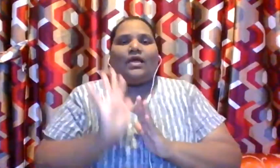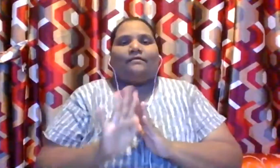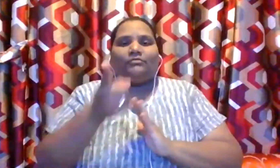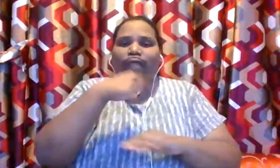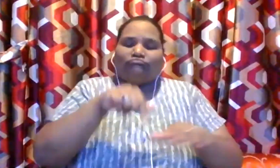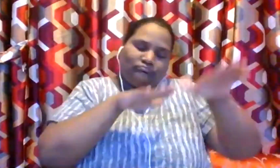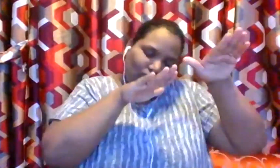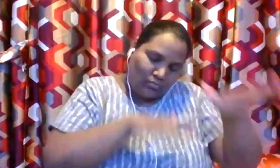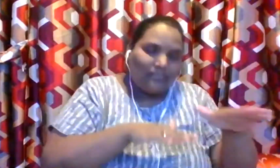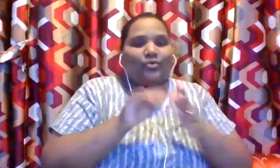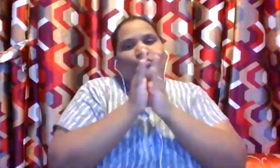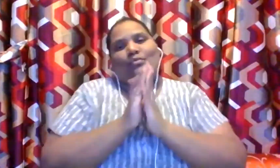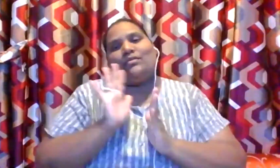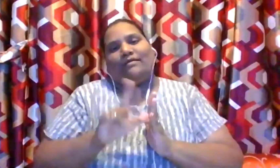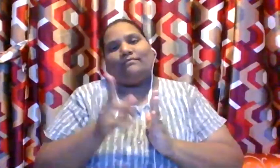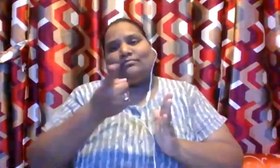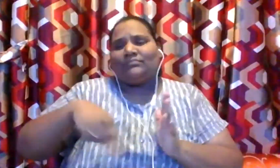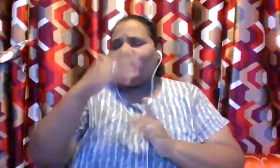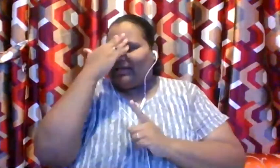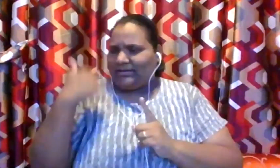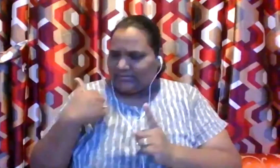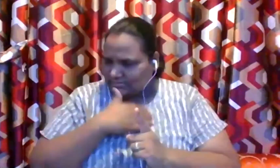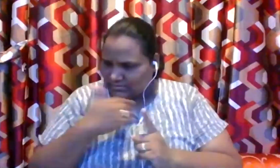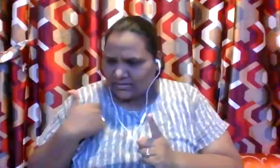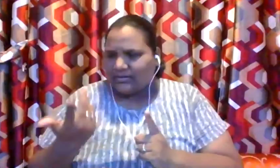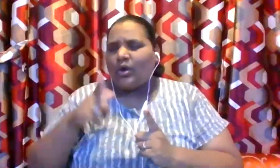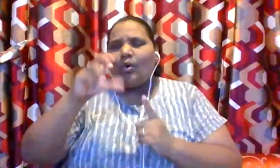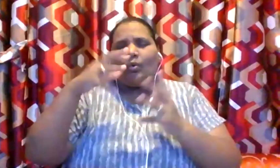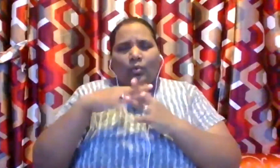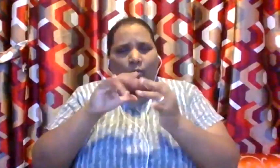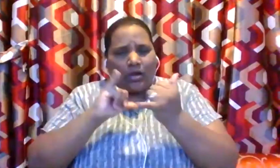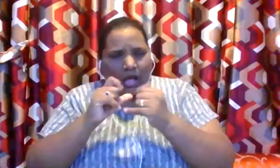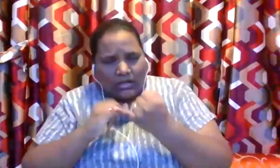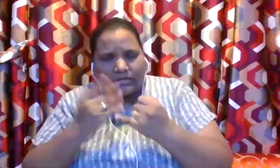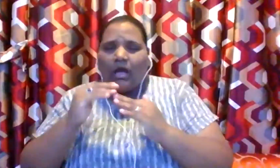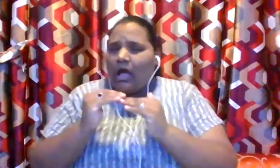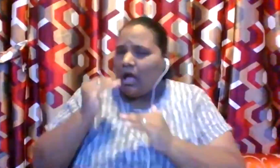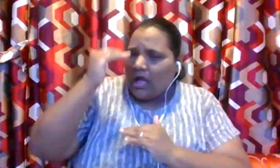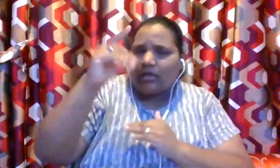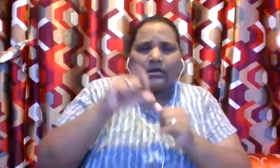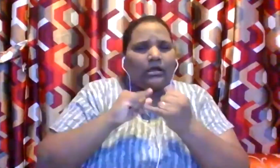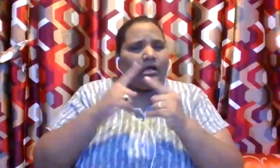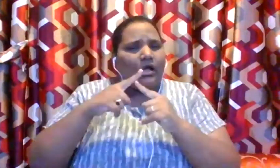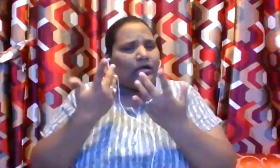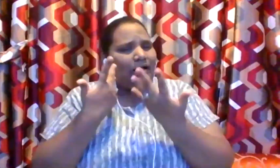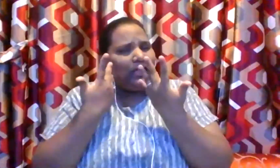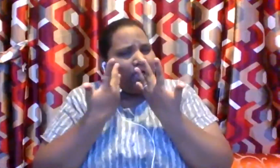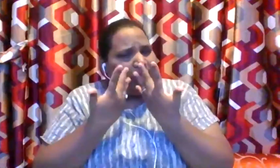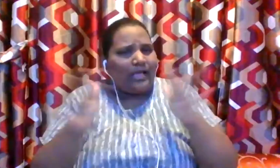Muslim or you're a Hindu. You're a low caste or you're a high caste. Prabhupada never distinguished people with that kind